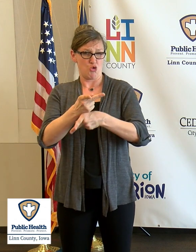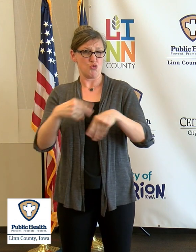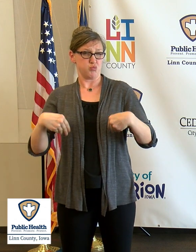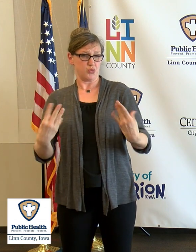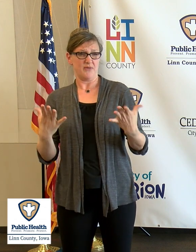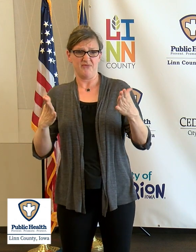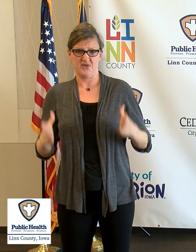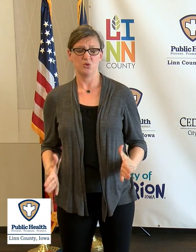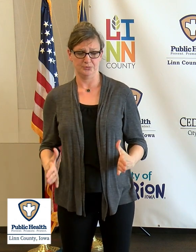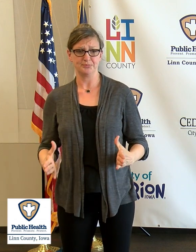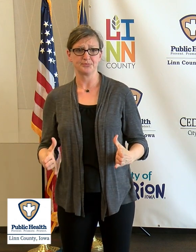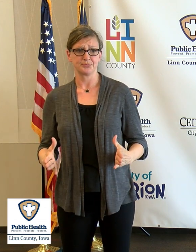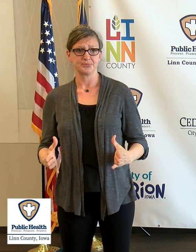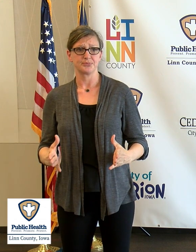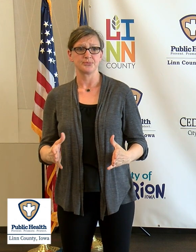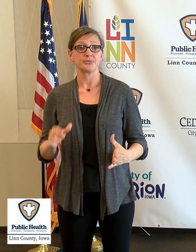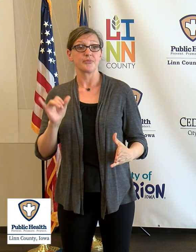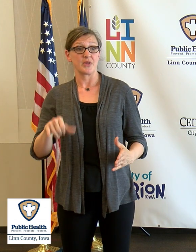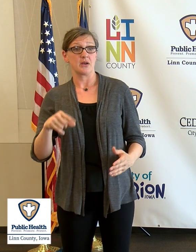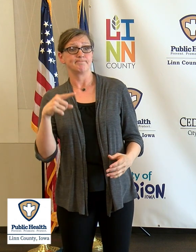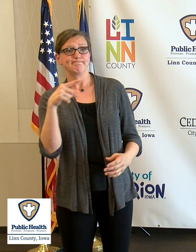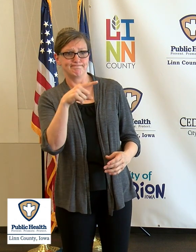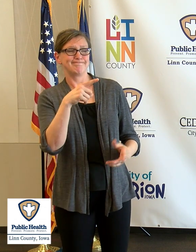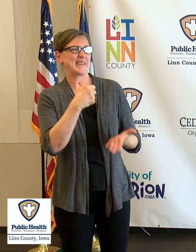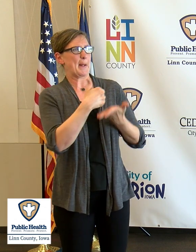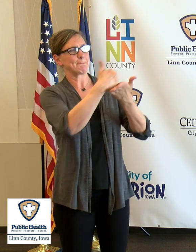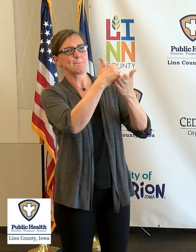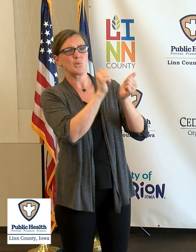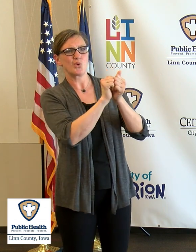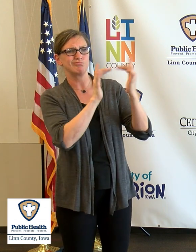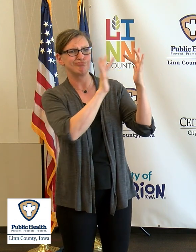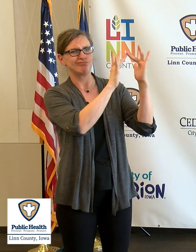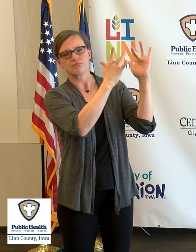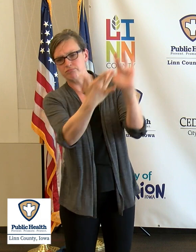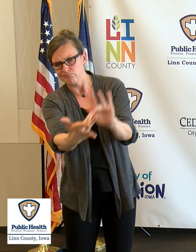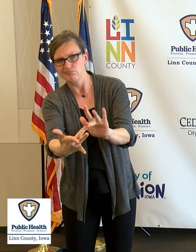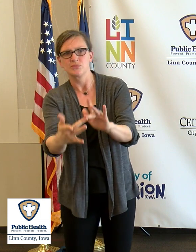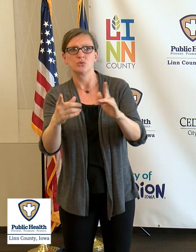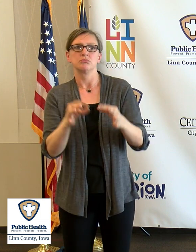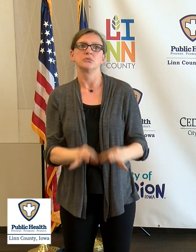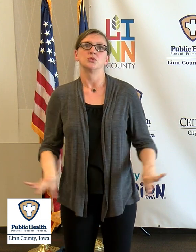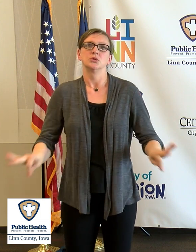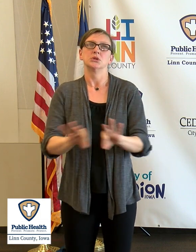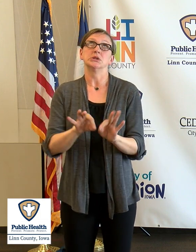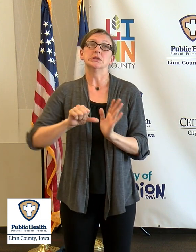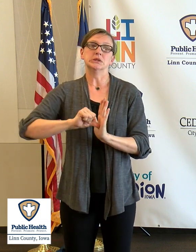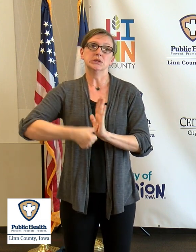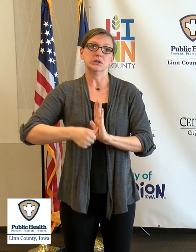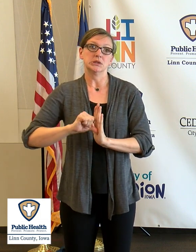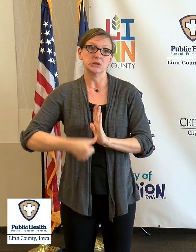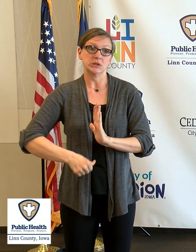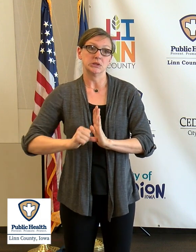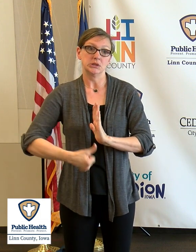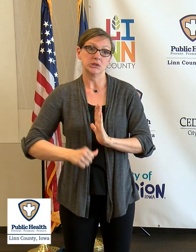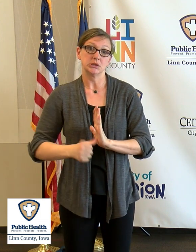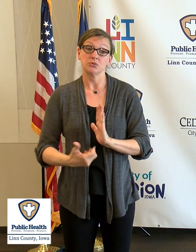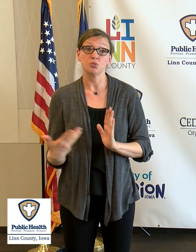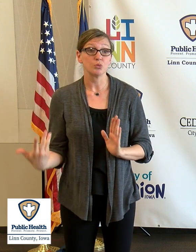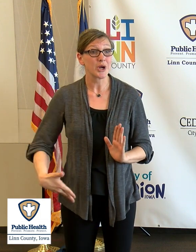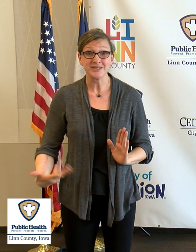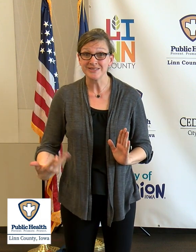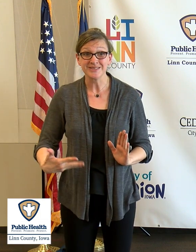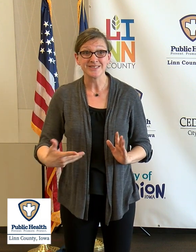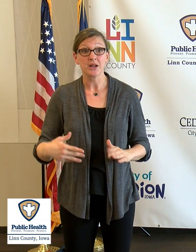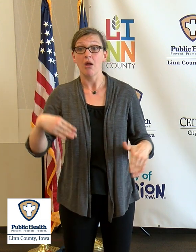want to stress the importance of restricting the number of individuals, staff, family,